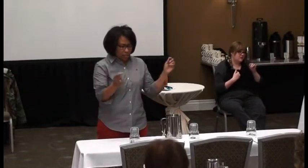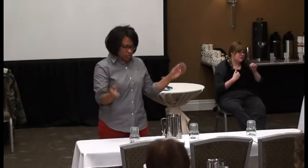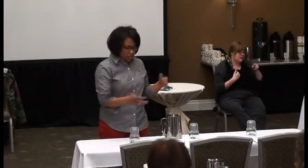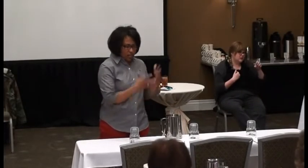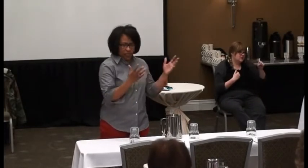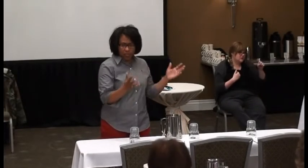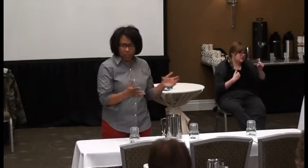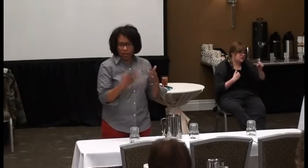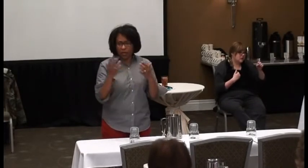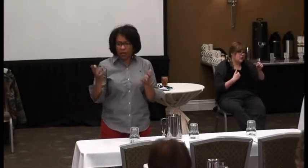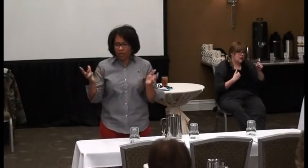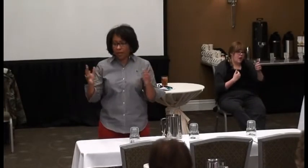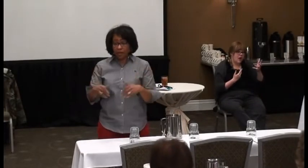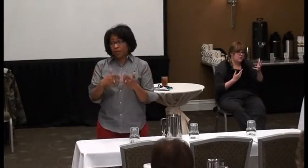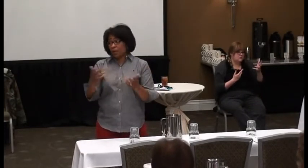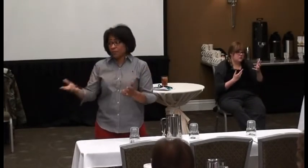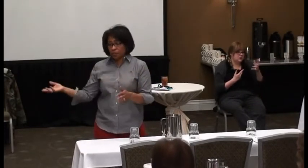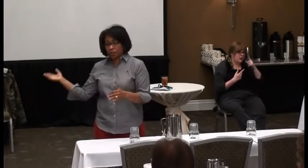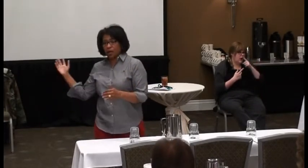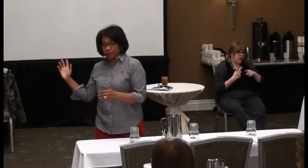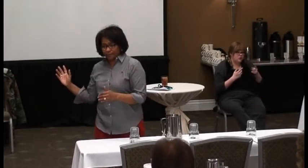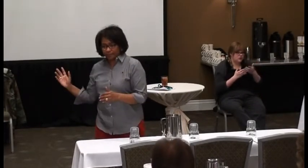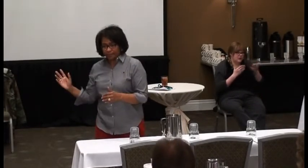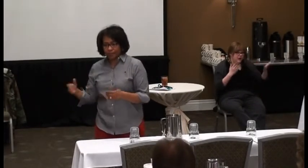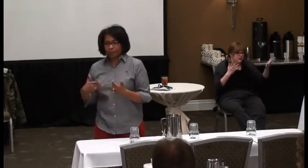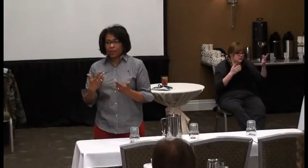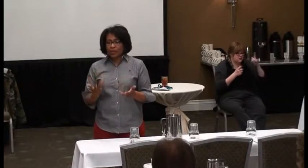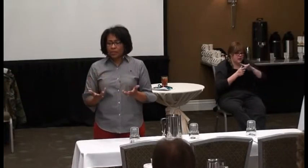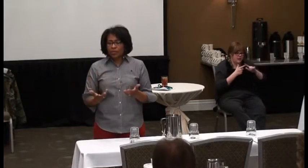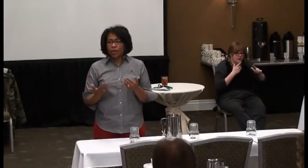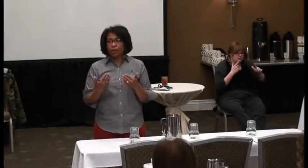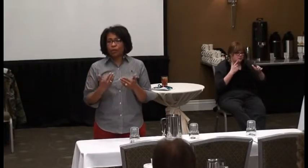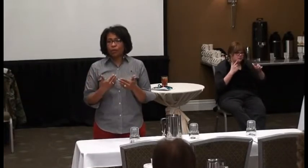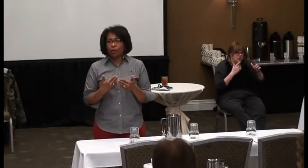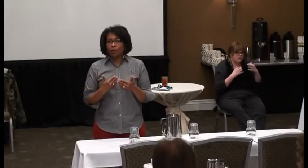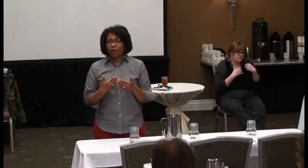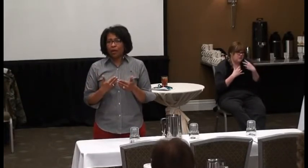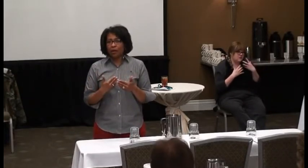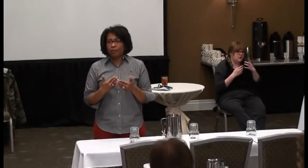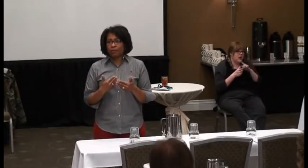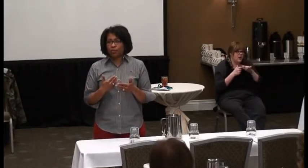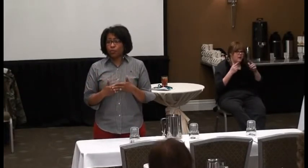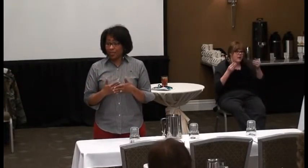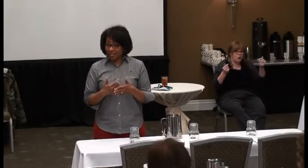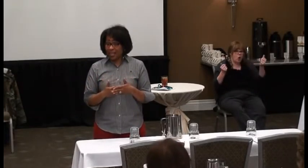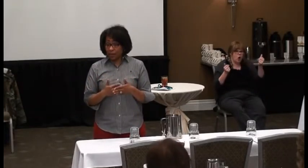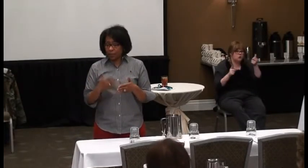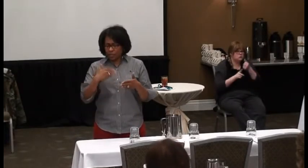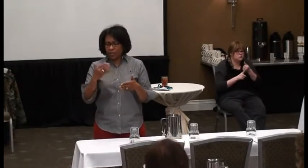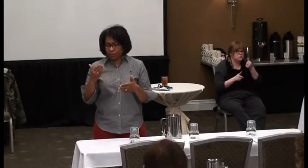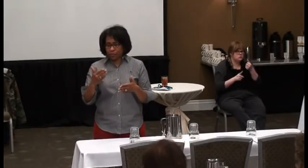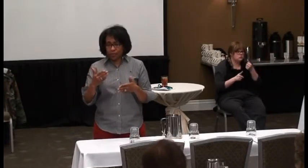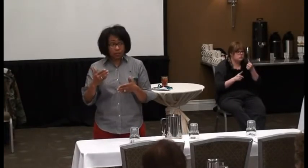these allergenic stuff for his pillow and all that, and then all of a sudden they're gone. So tics